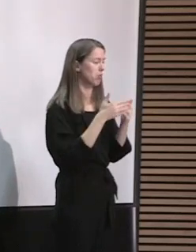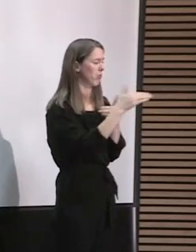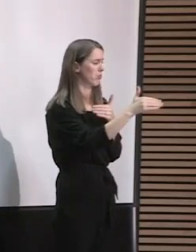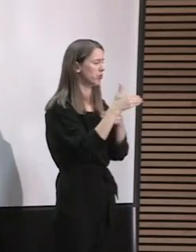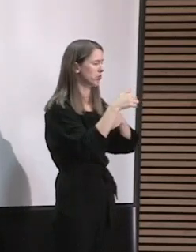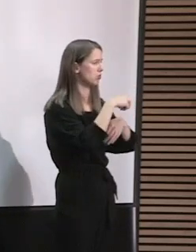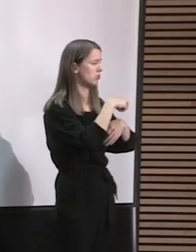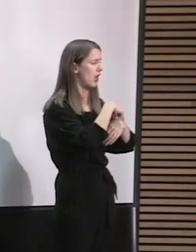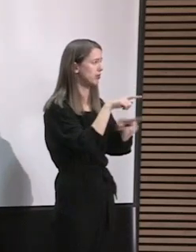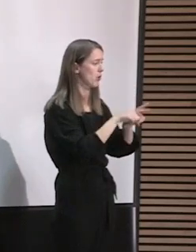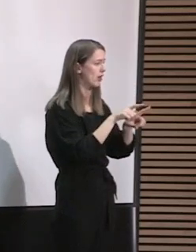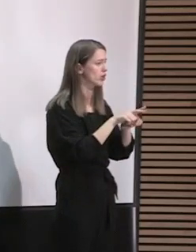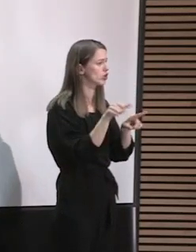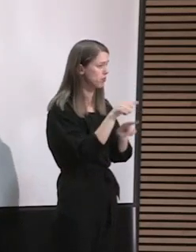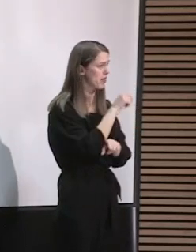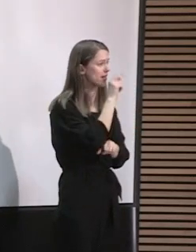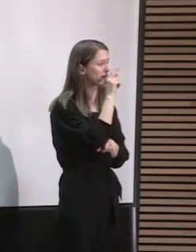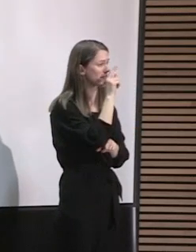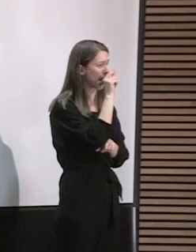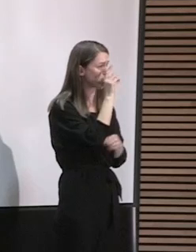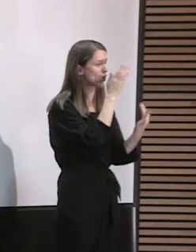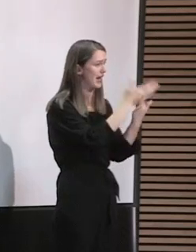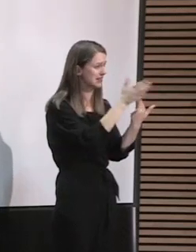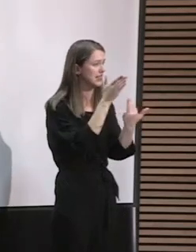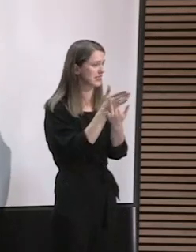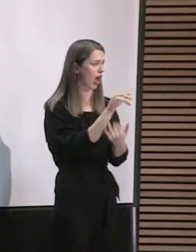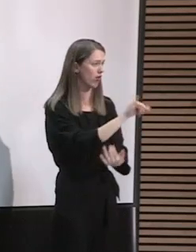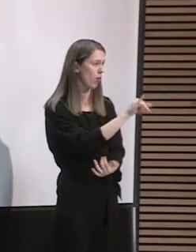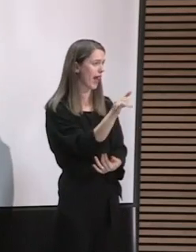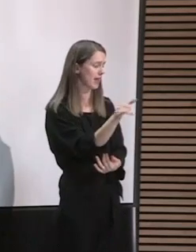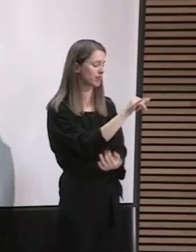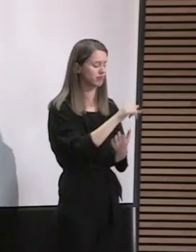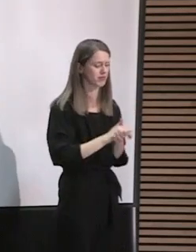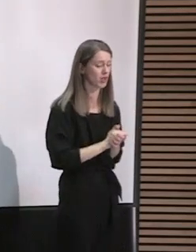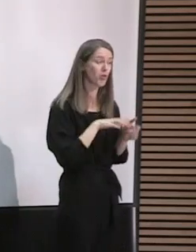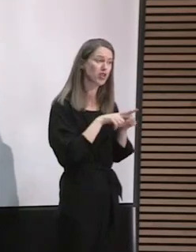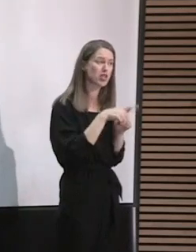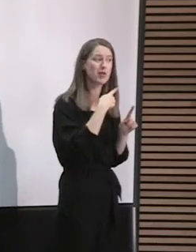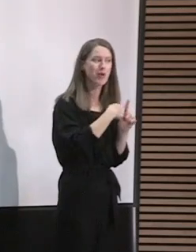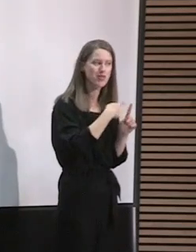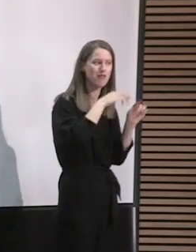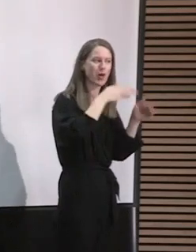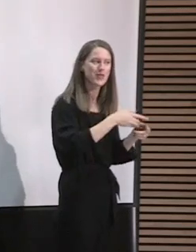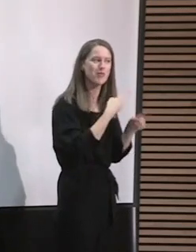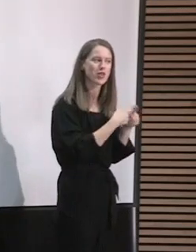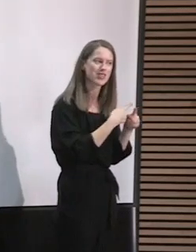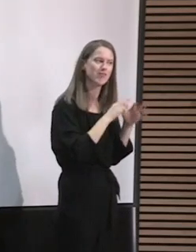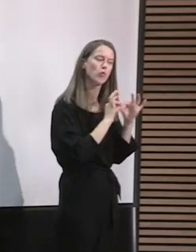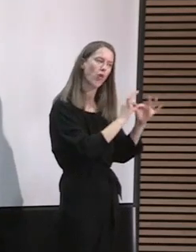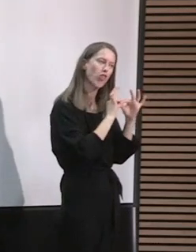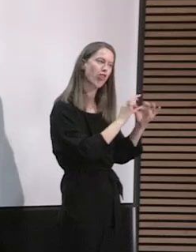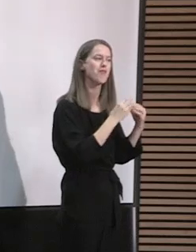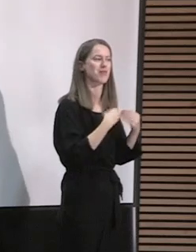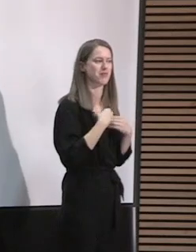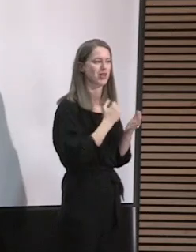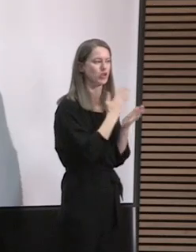tight turnaround now so that people are getting those QR codes. But we're trying to be positive about this and work constructively with businesses